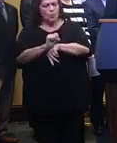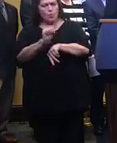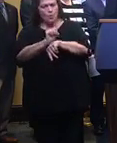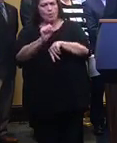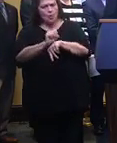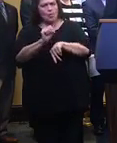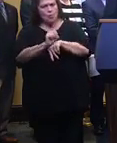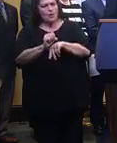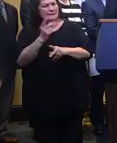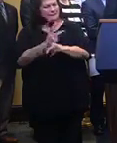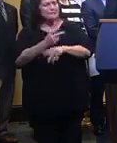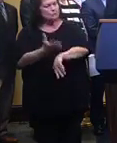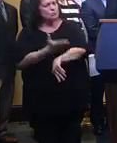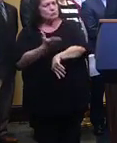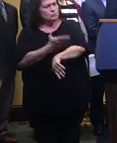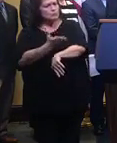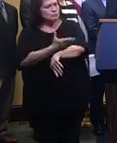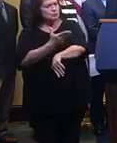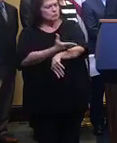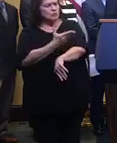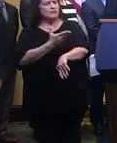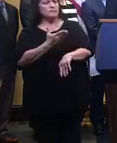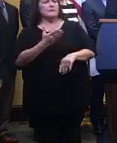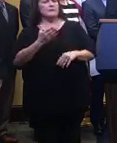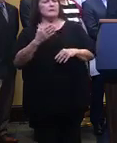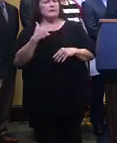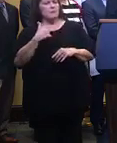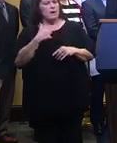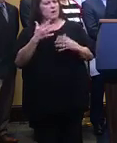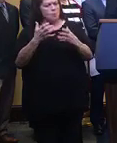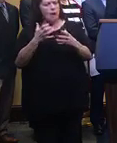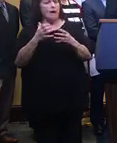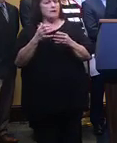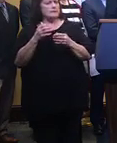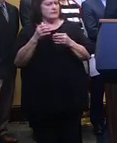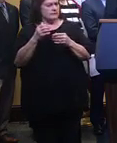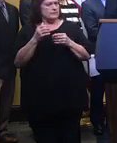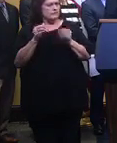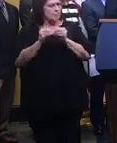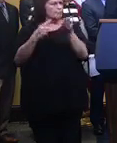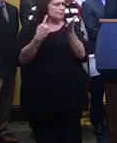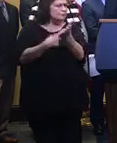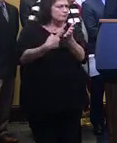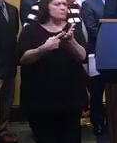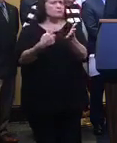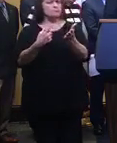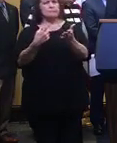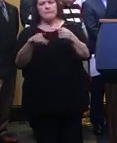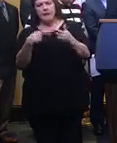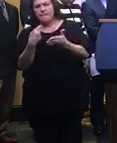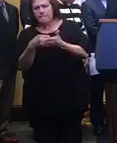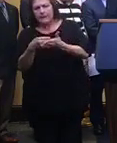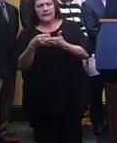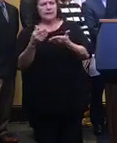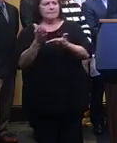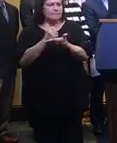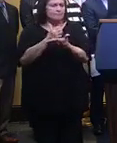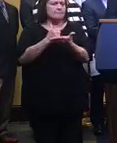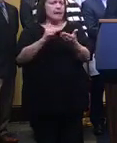improve how things operate and getting more resources to the table, which the fair share funds are a critical part